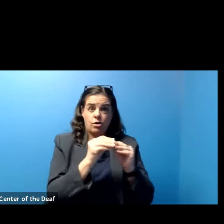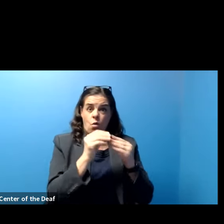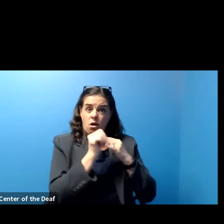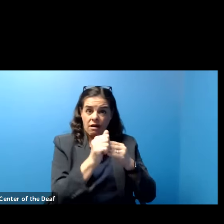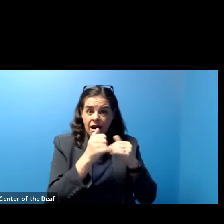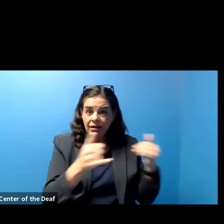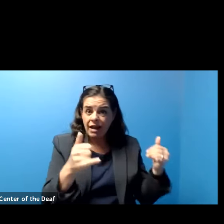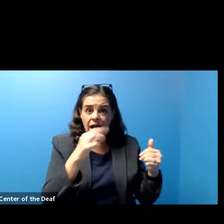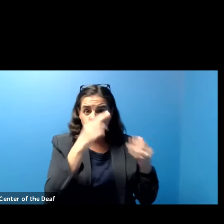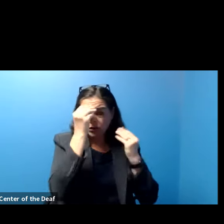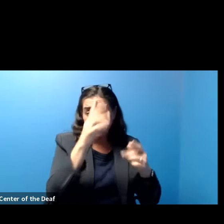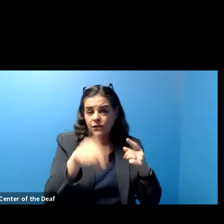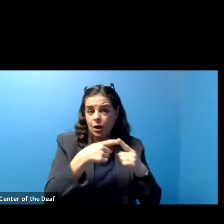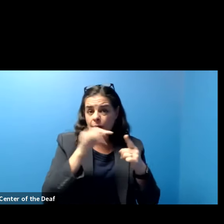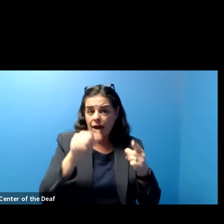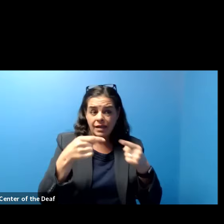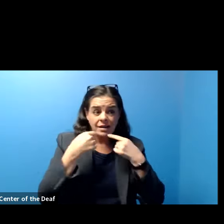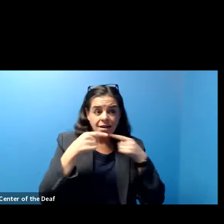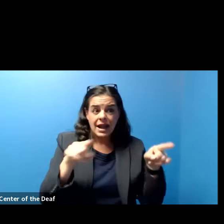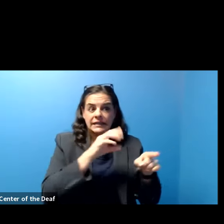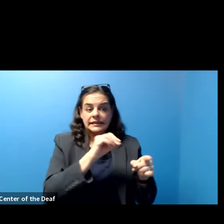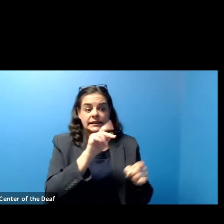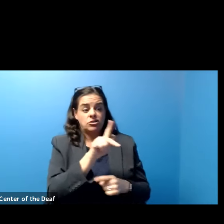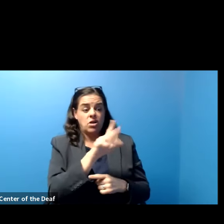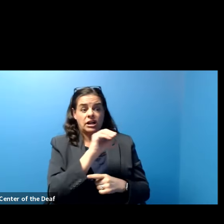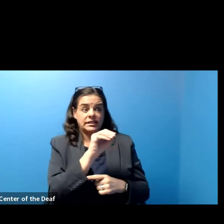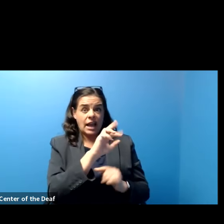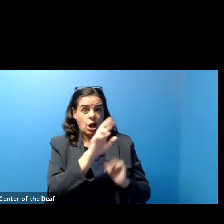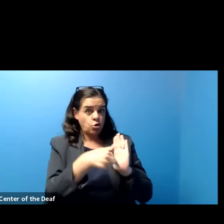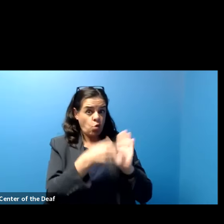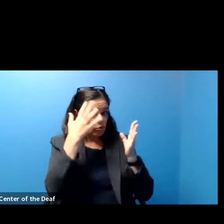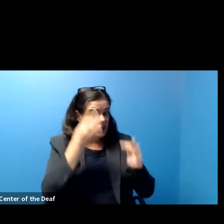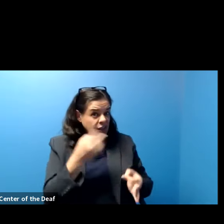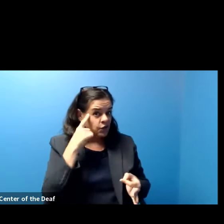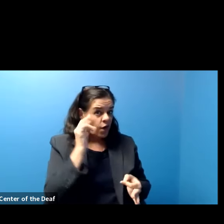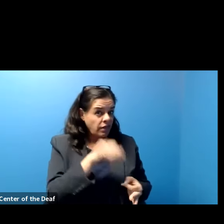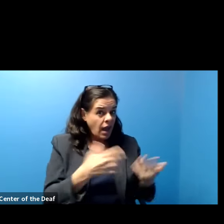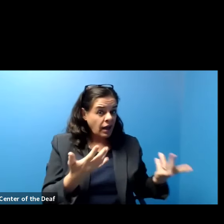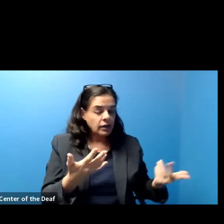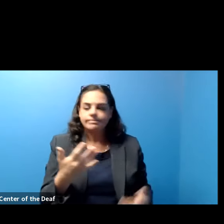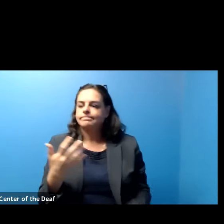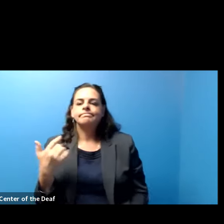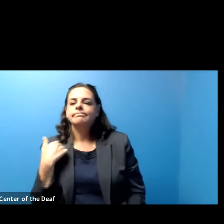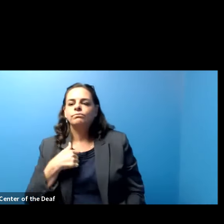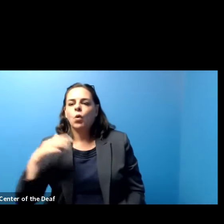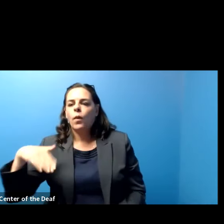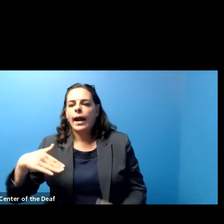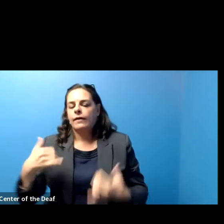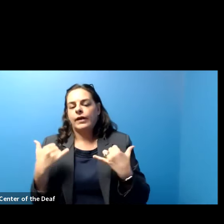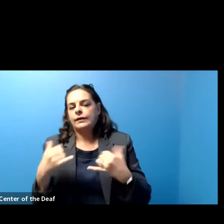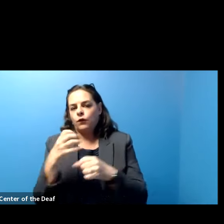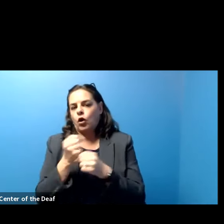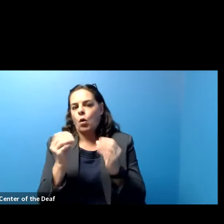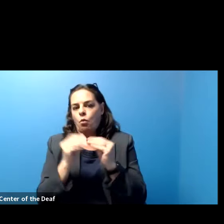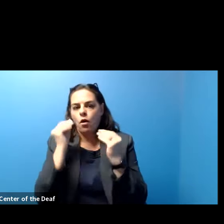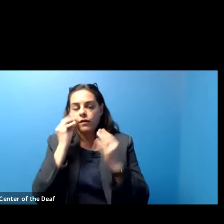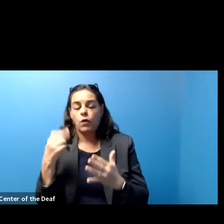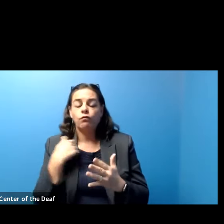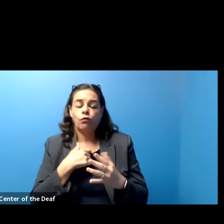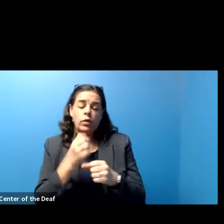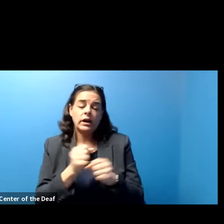the announcement and the county's role in nursing home visitation? We have not received any additional information at this time. We received the